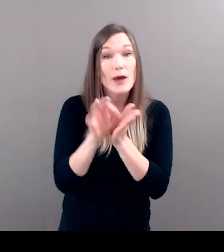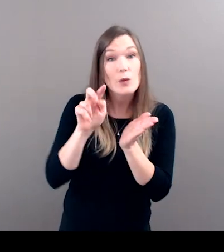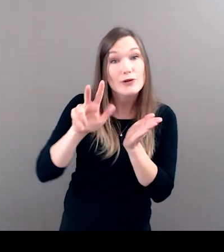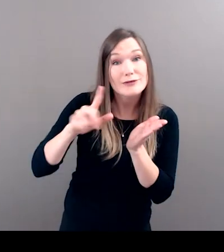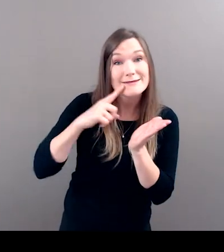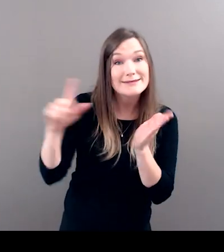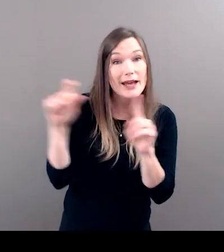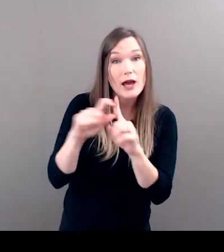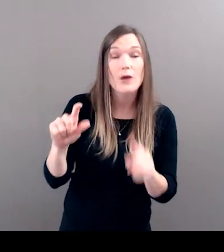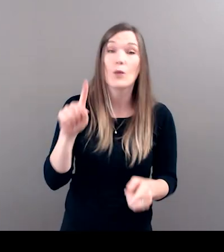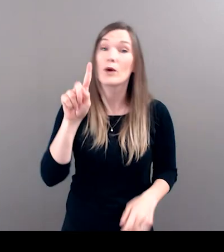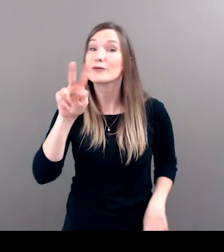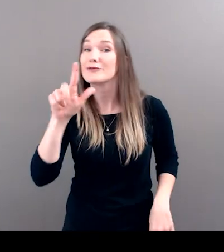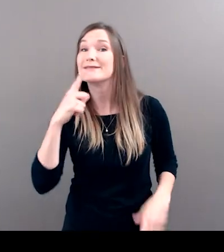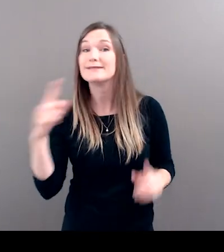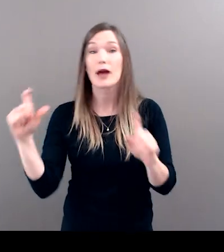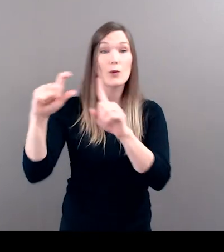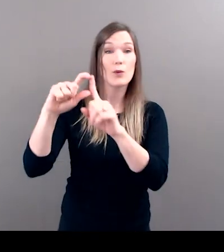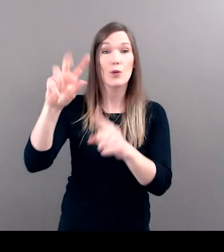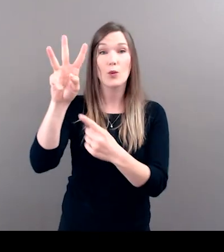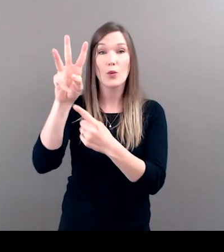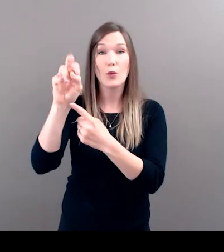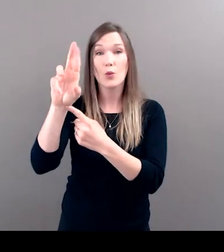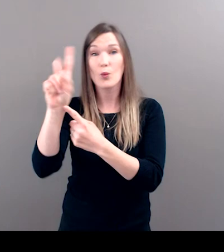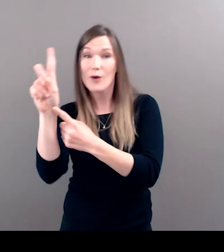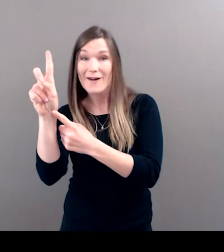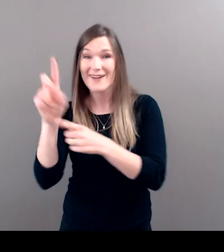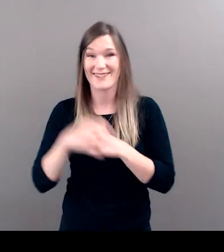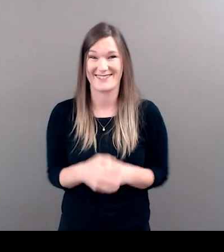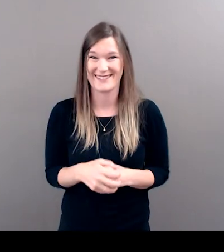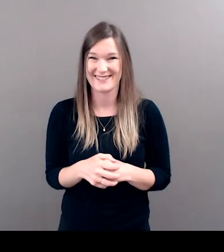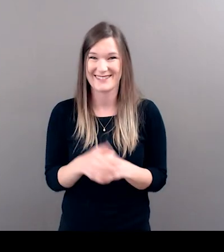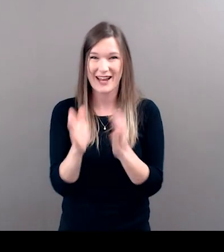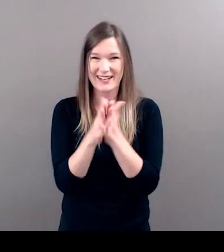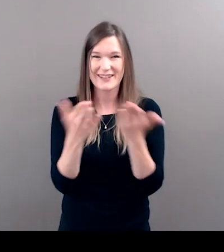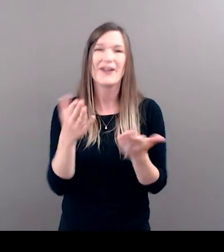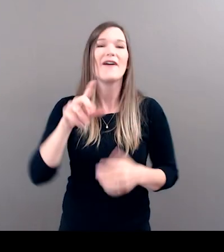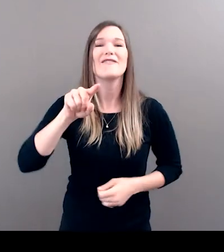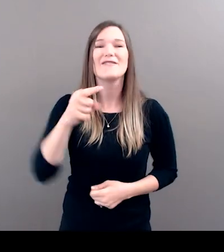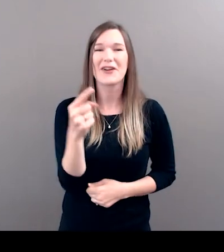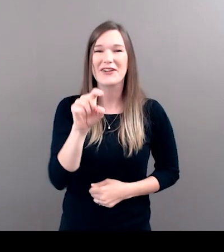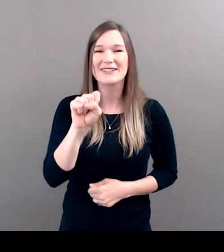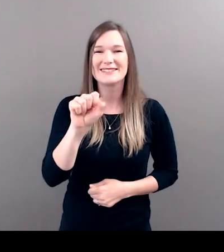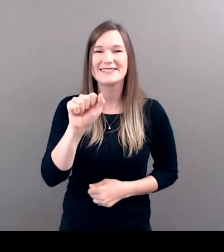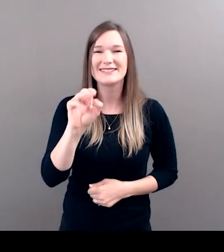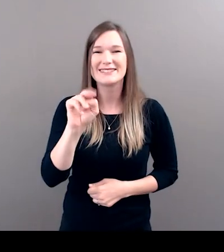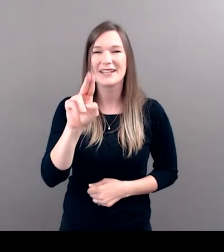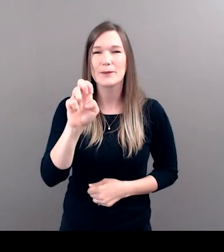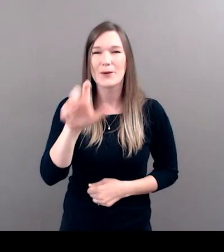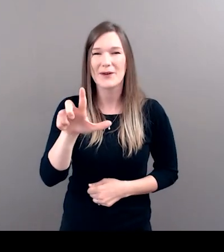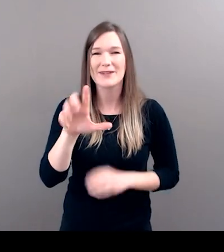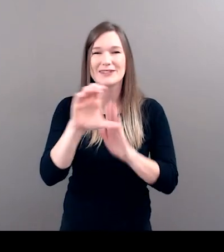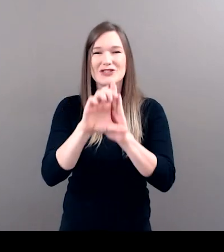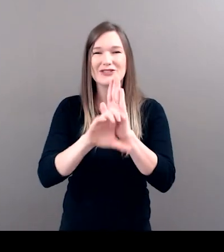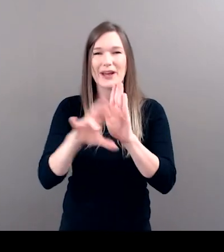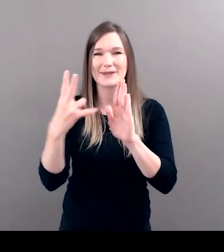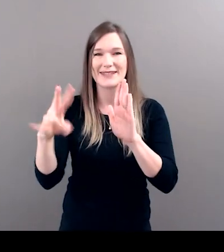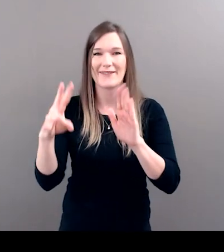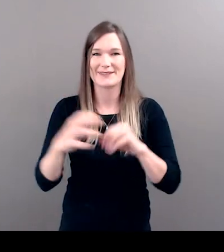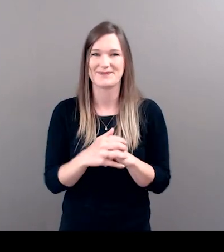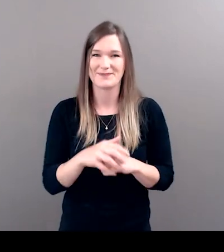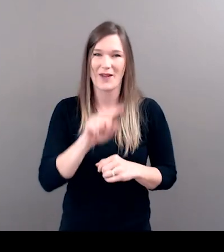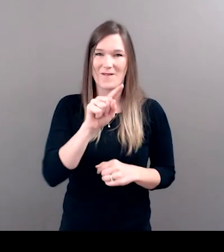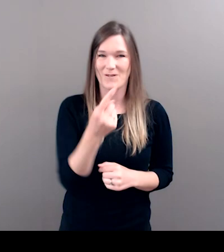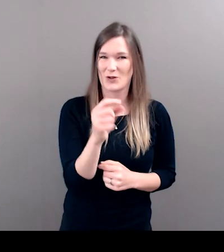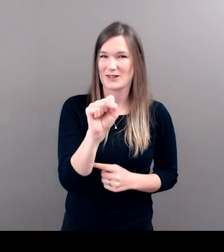say word. Turn to 1 Samuel chapter 17. 1 Samuel chapter